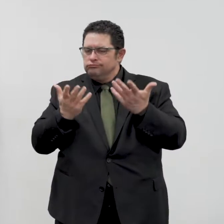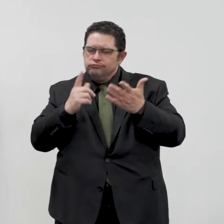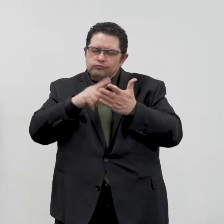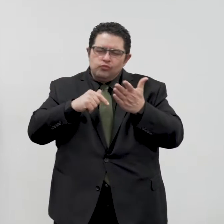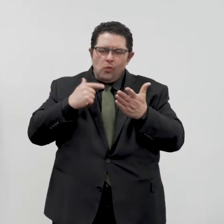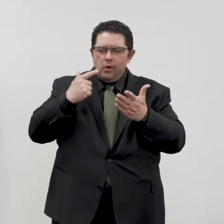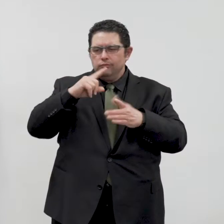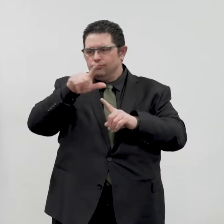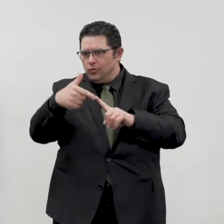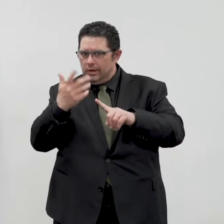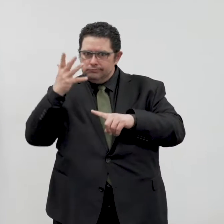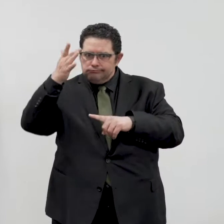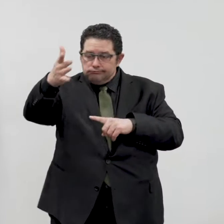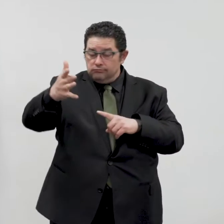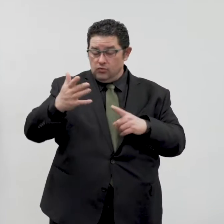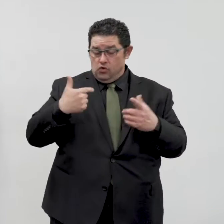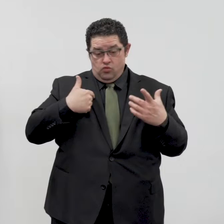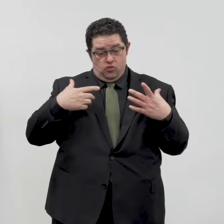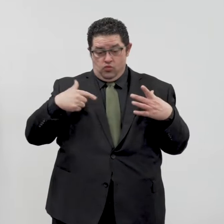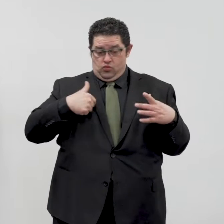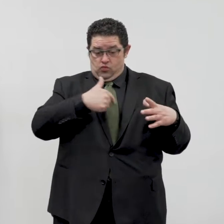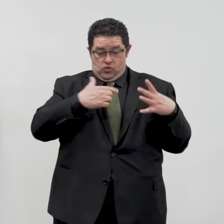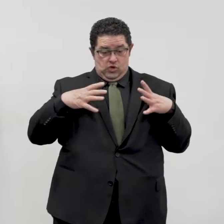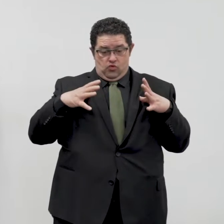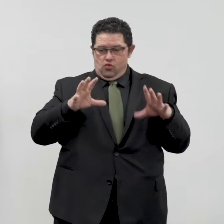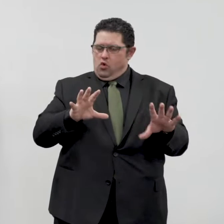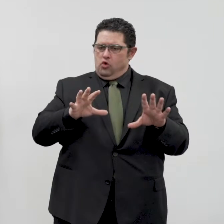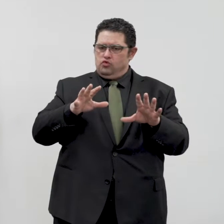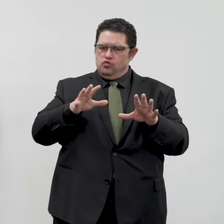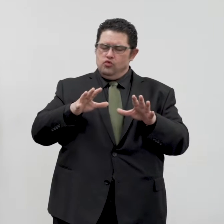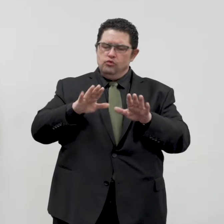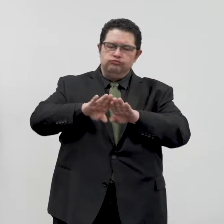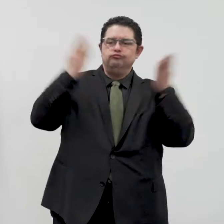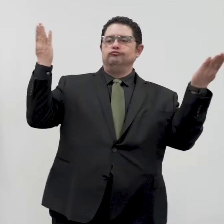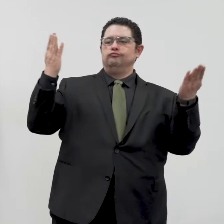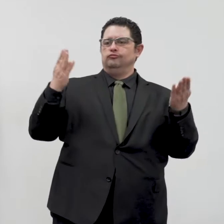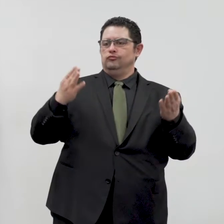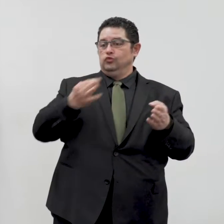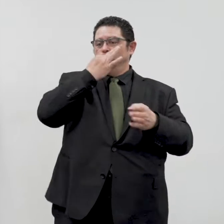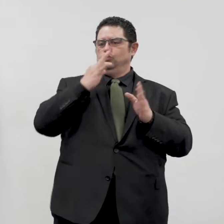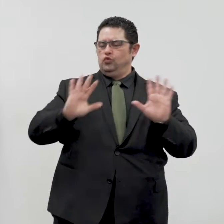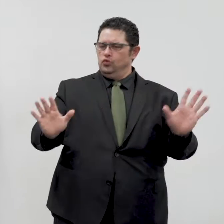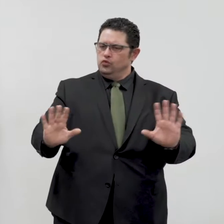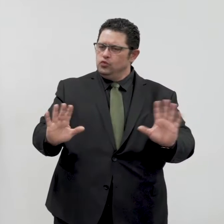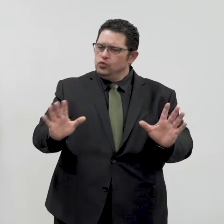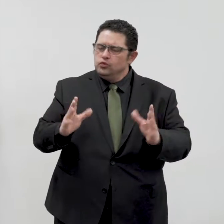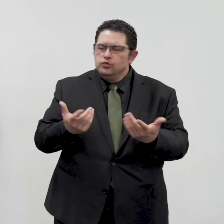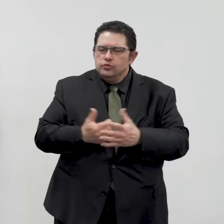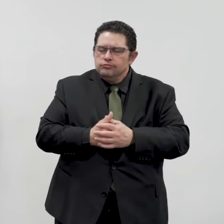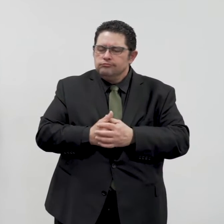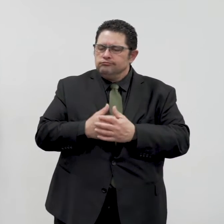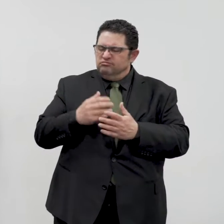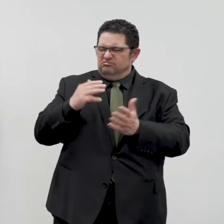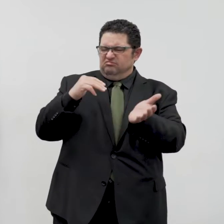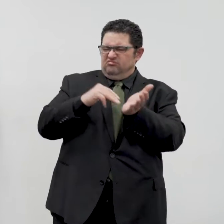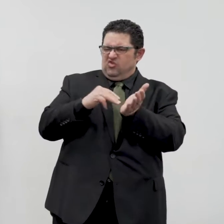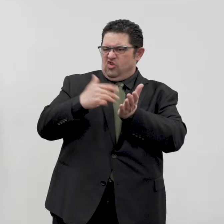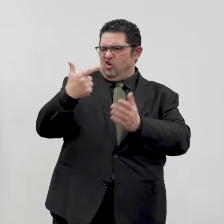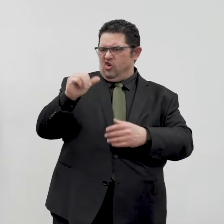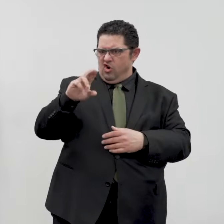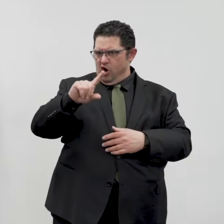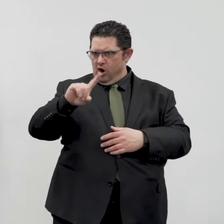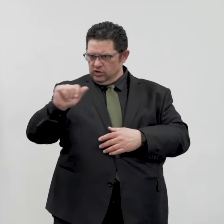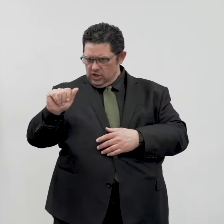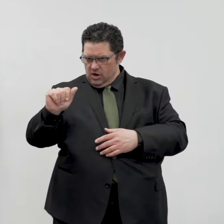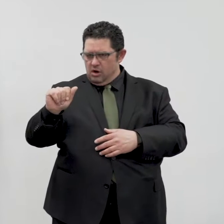We don't want to do it too soon. As Dr. Garza said in his task force presentation last week, we have